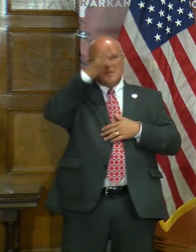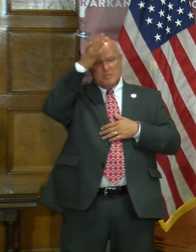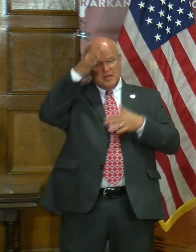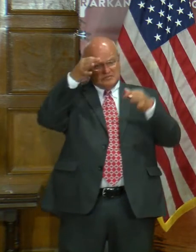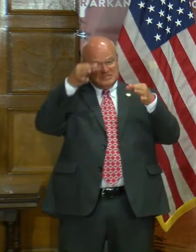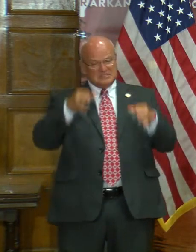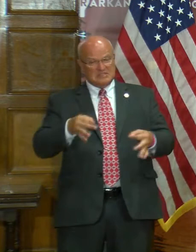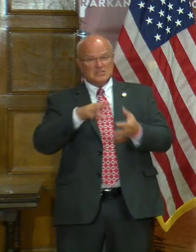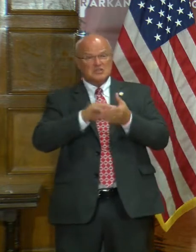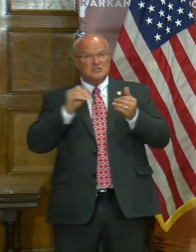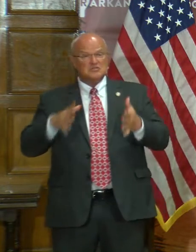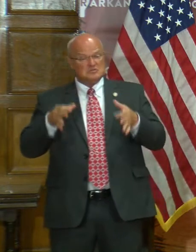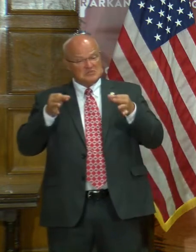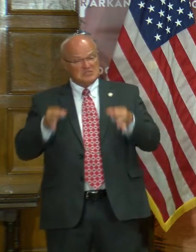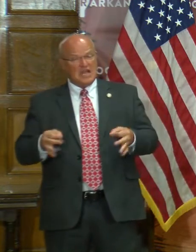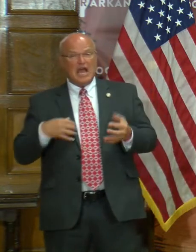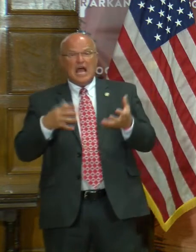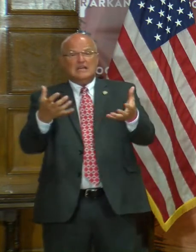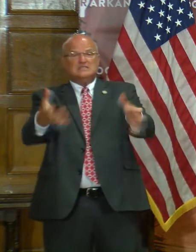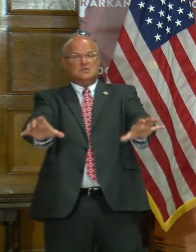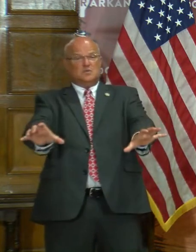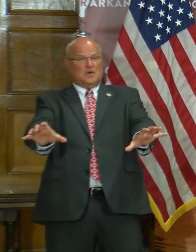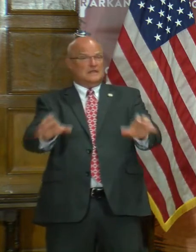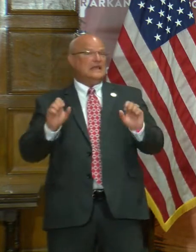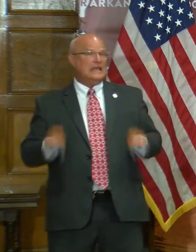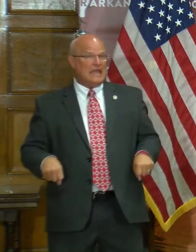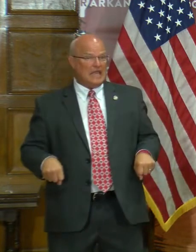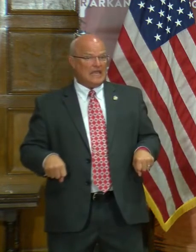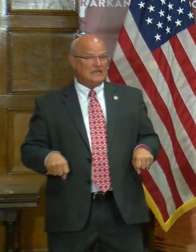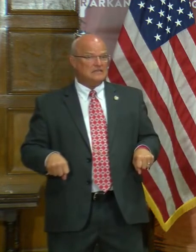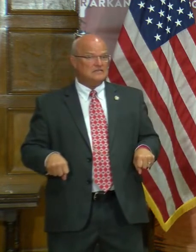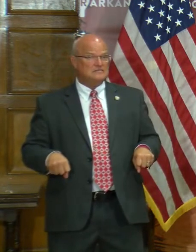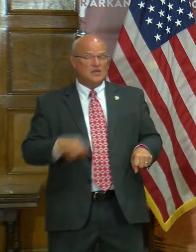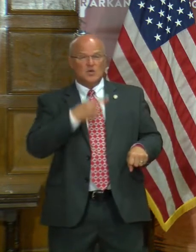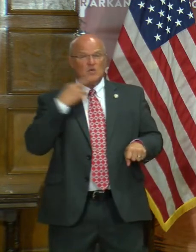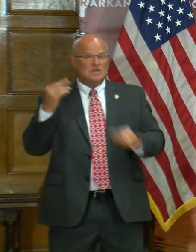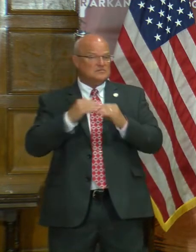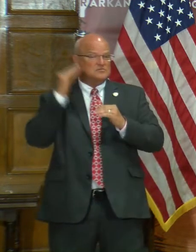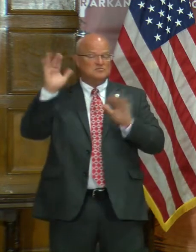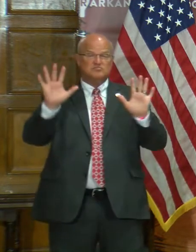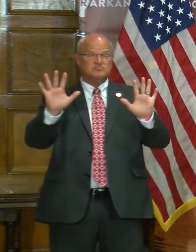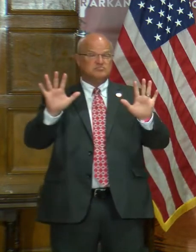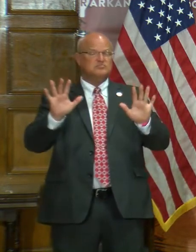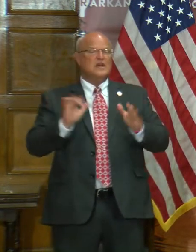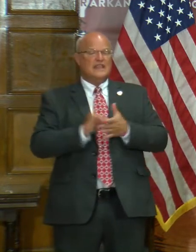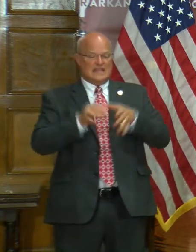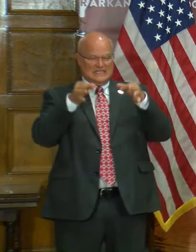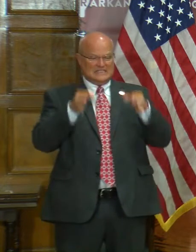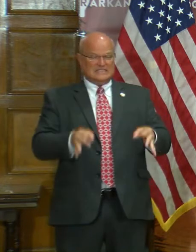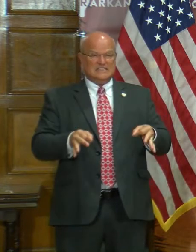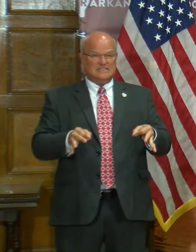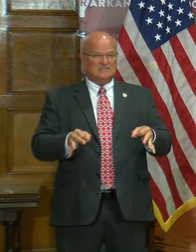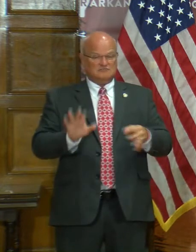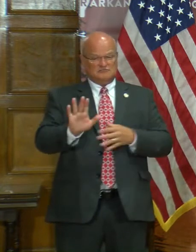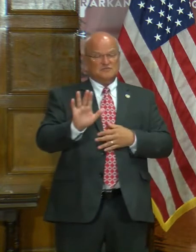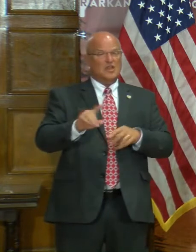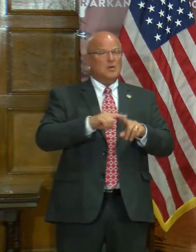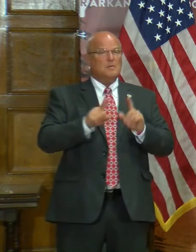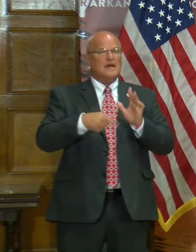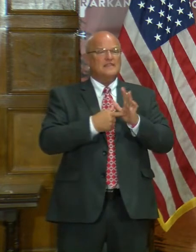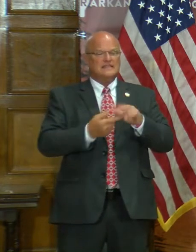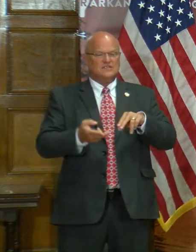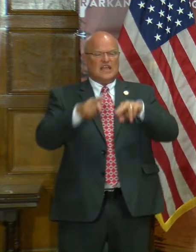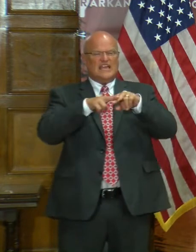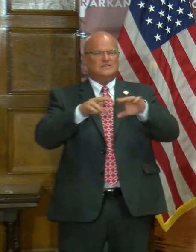decisions and students can make the decision, I don't want to participate. The risks are too great. So that decision is free for them, but these are